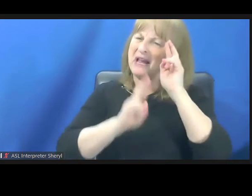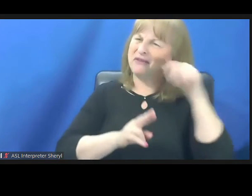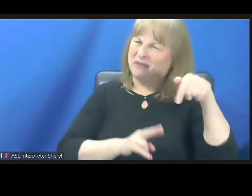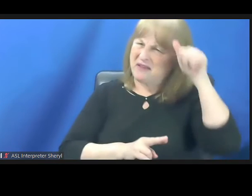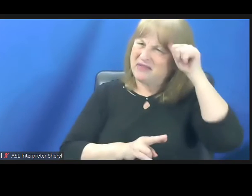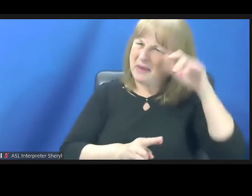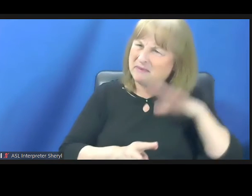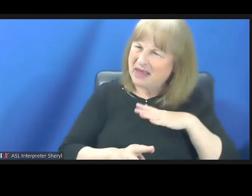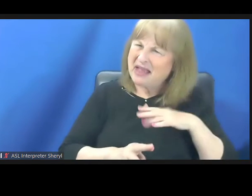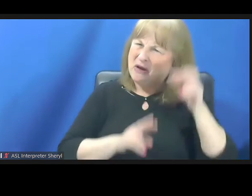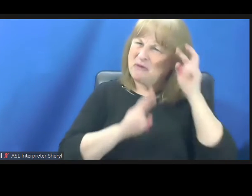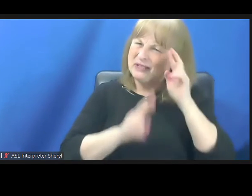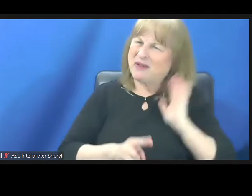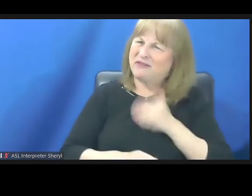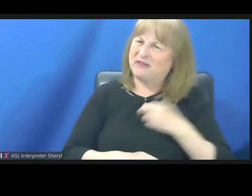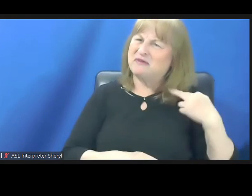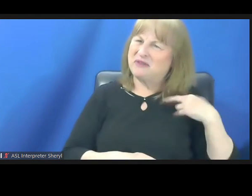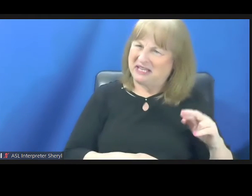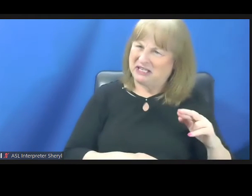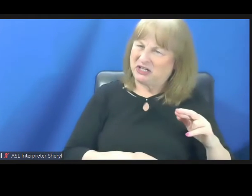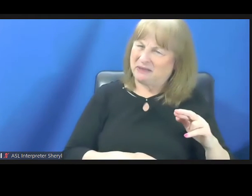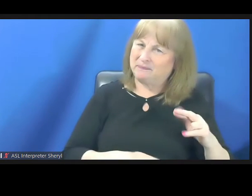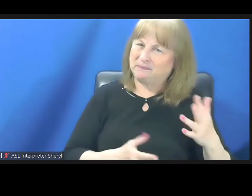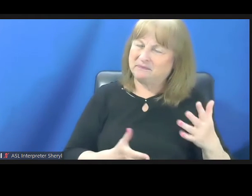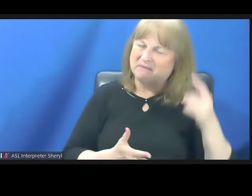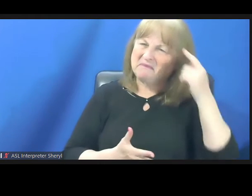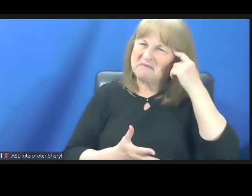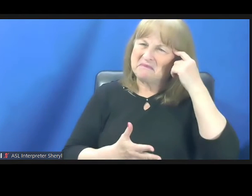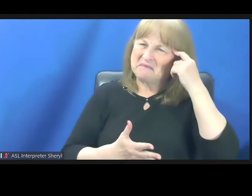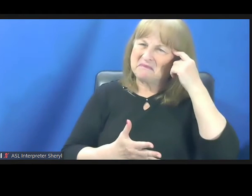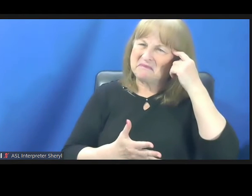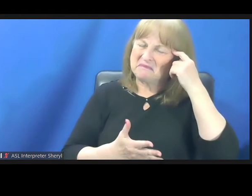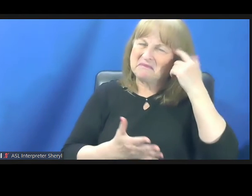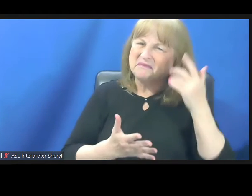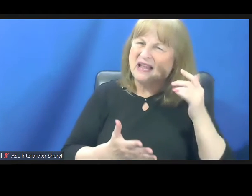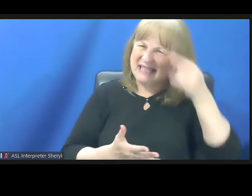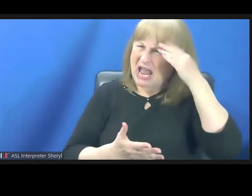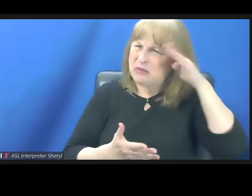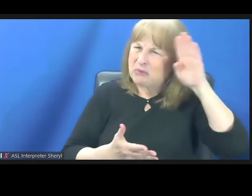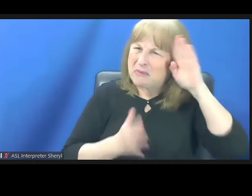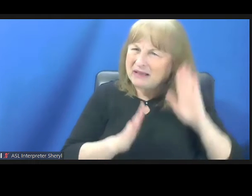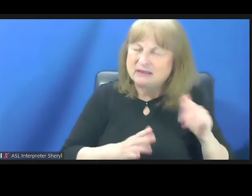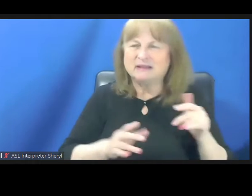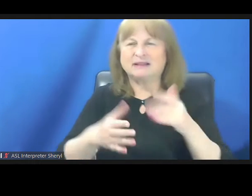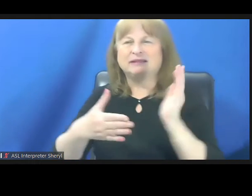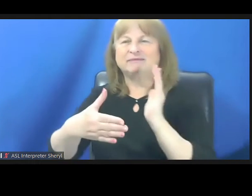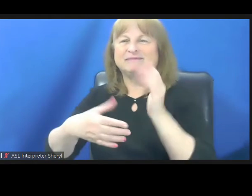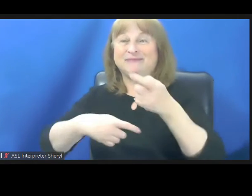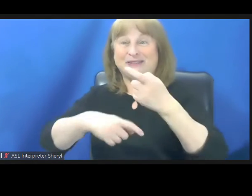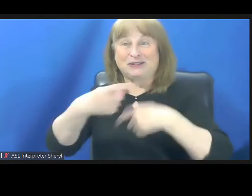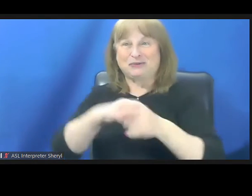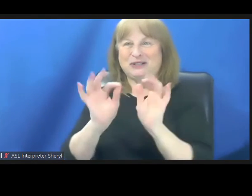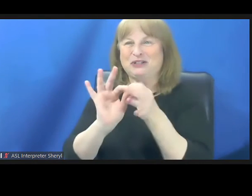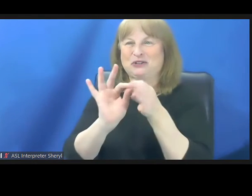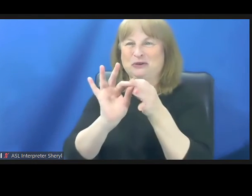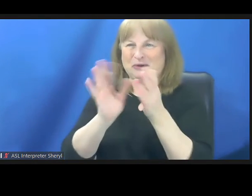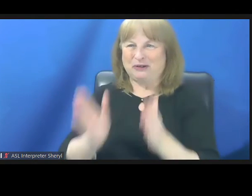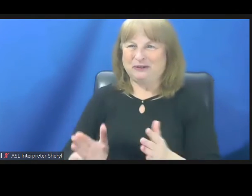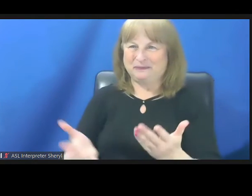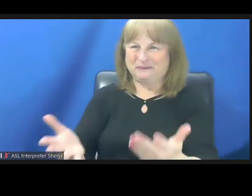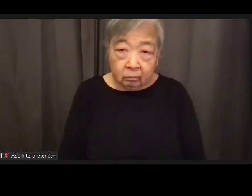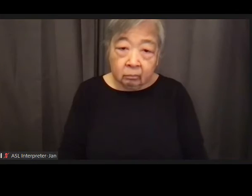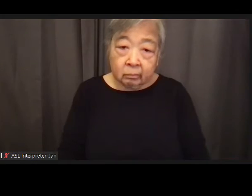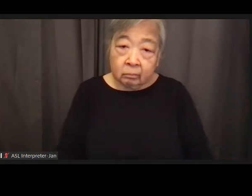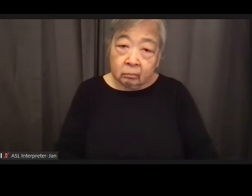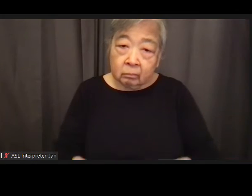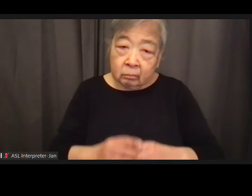very respectful of our religion. So I think we, as anthropologists or filmmakers, that they would be really about that. It's